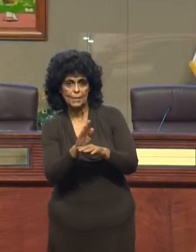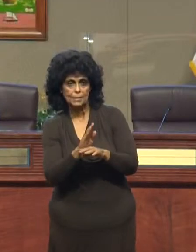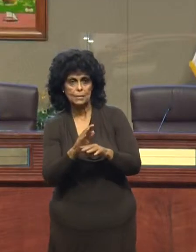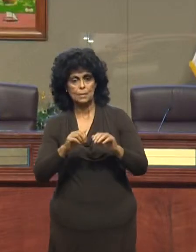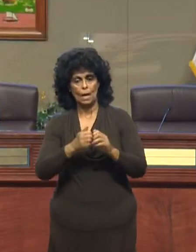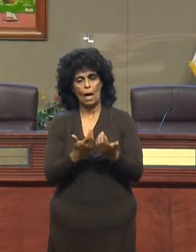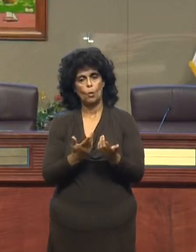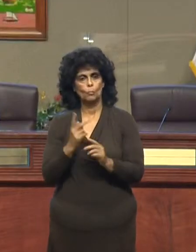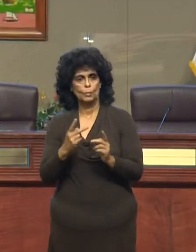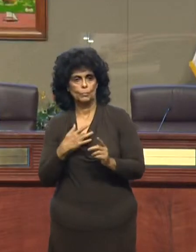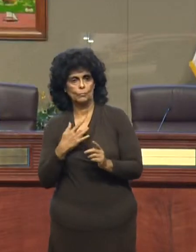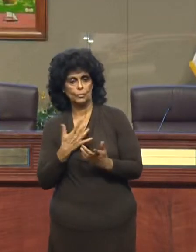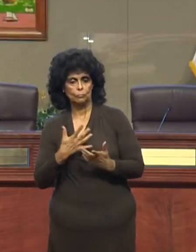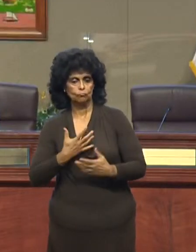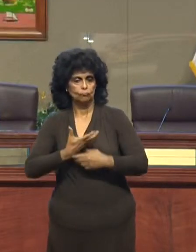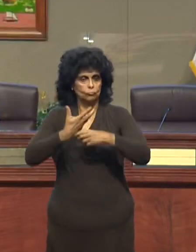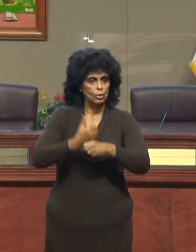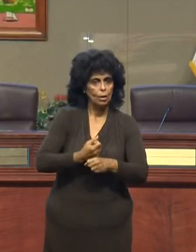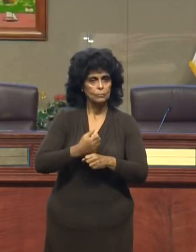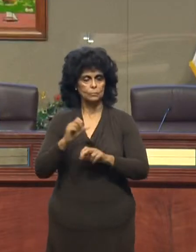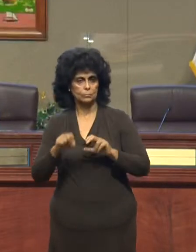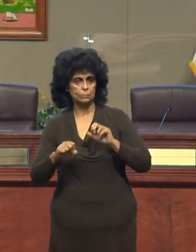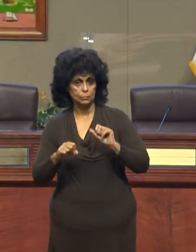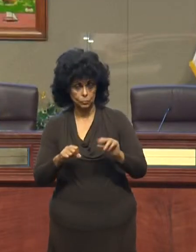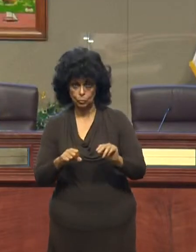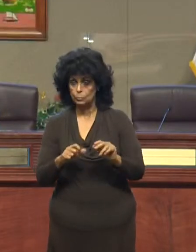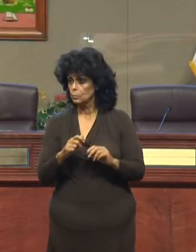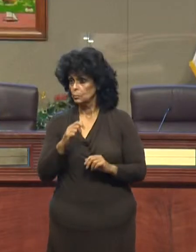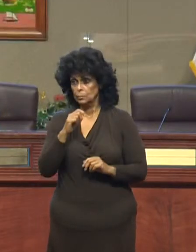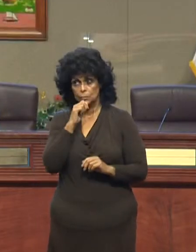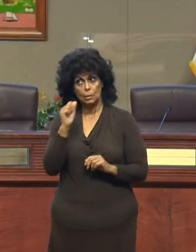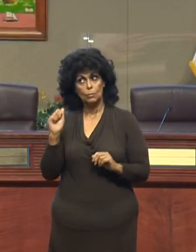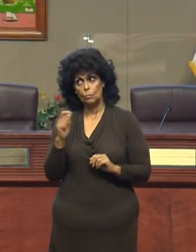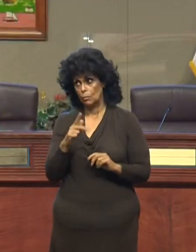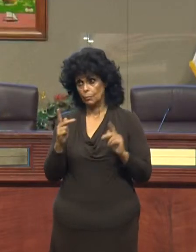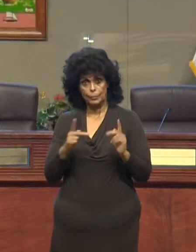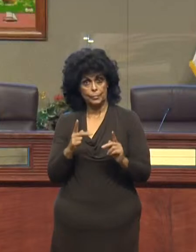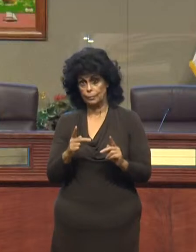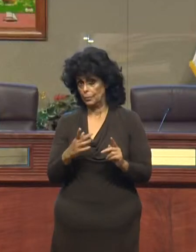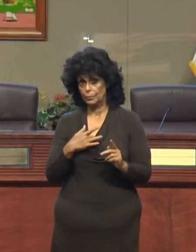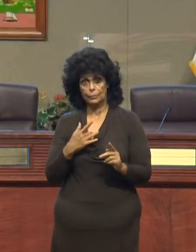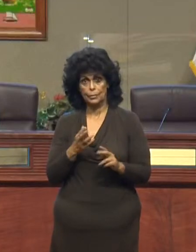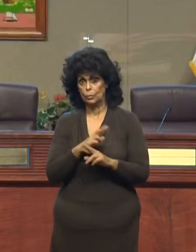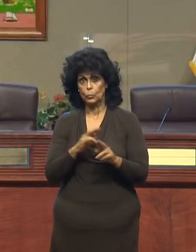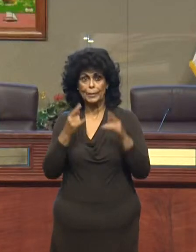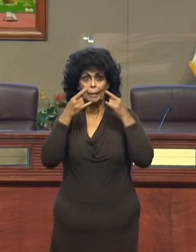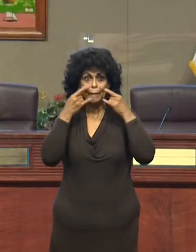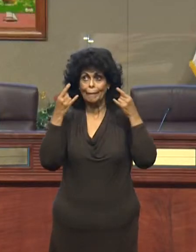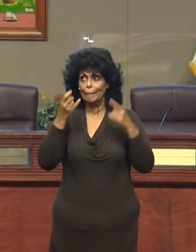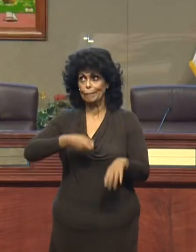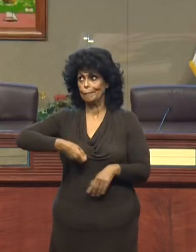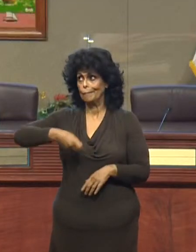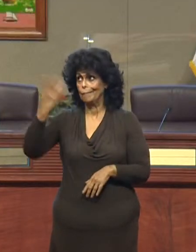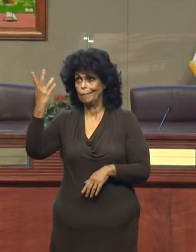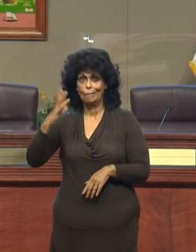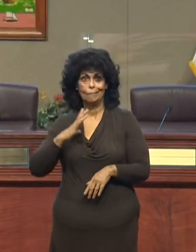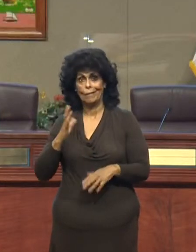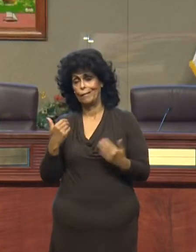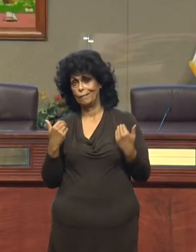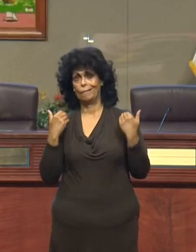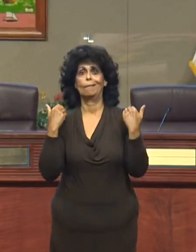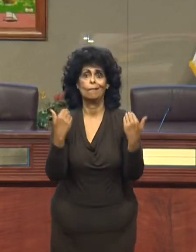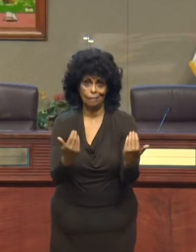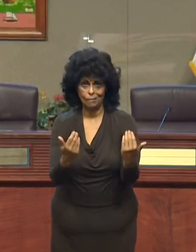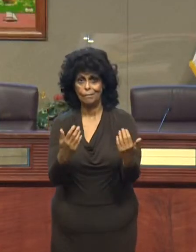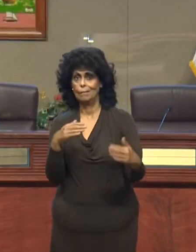that not everyone in this community is ready to remove their facial coverings and go